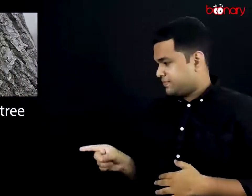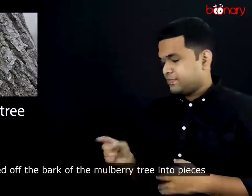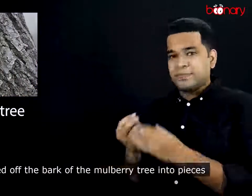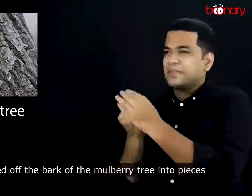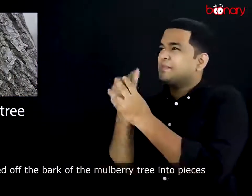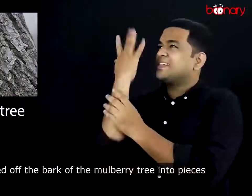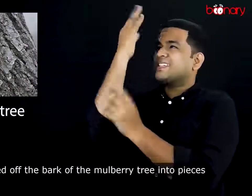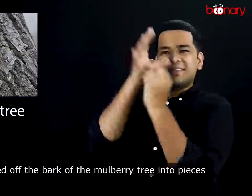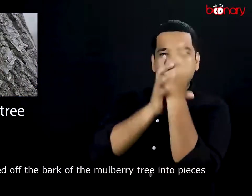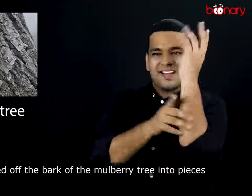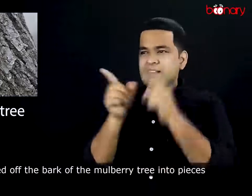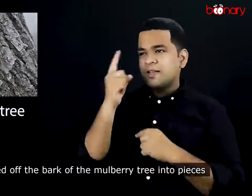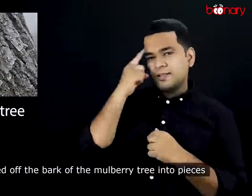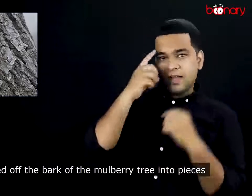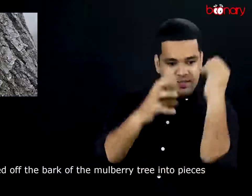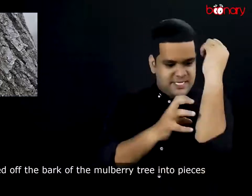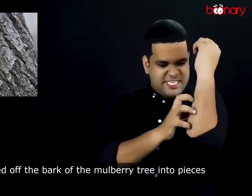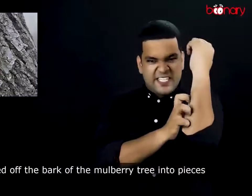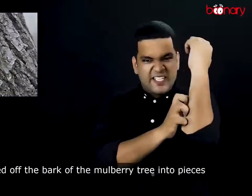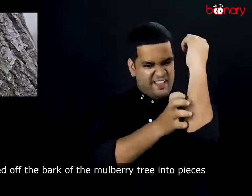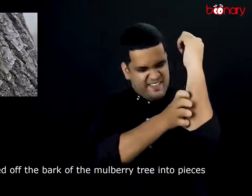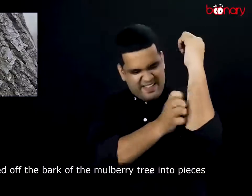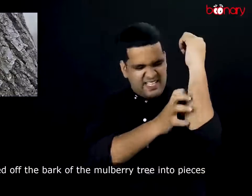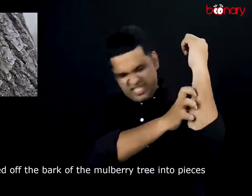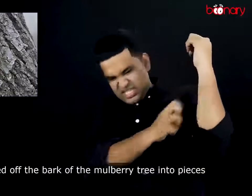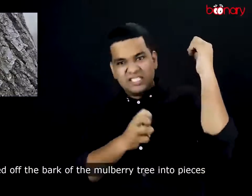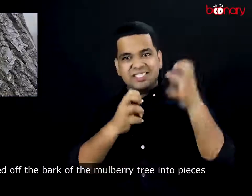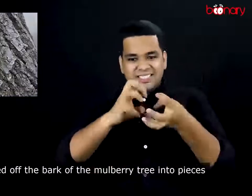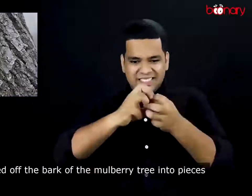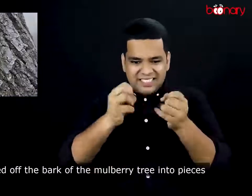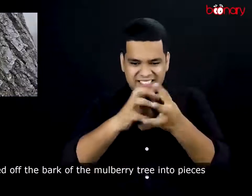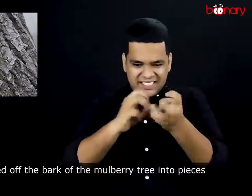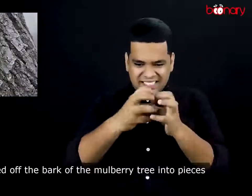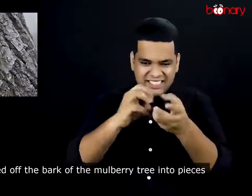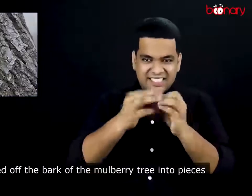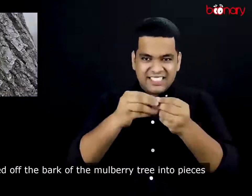He scraped off the bark of the mulberry tree into pieces.